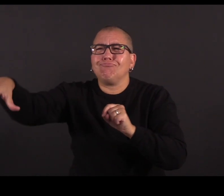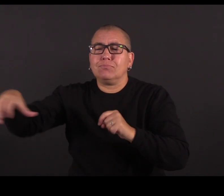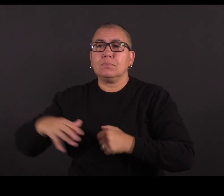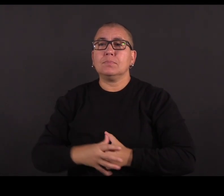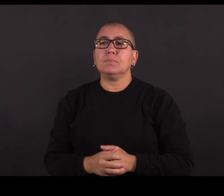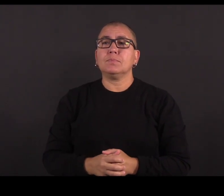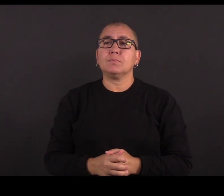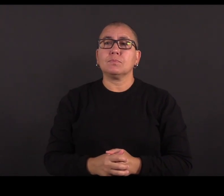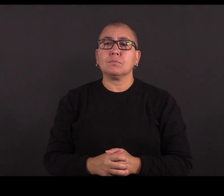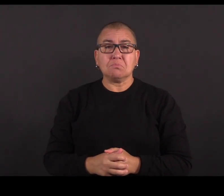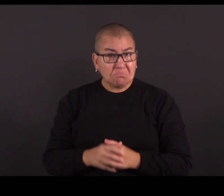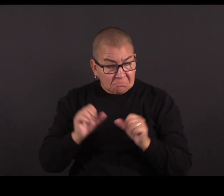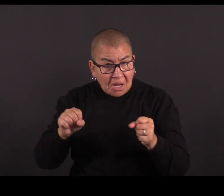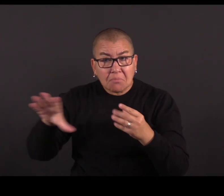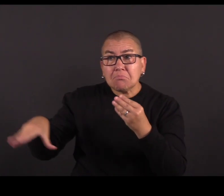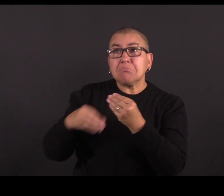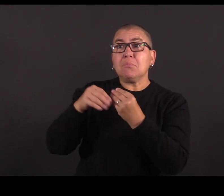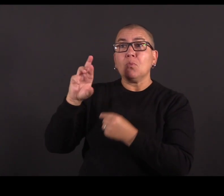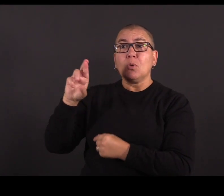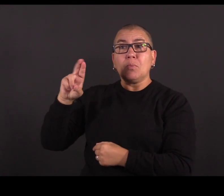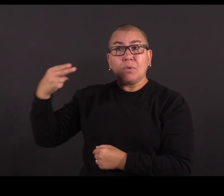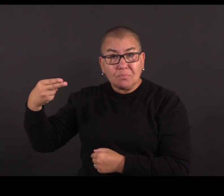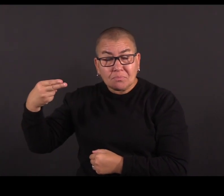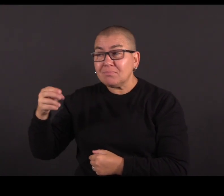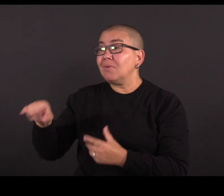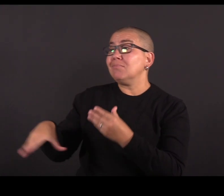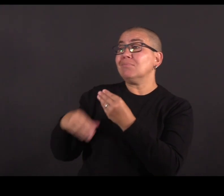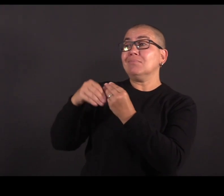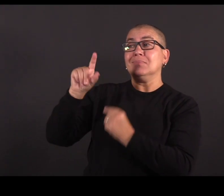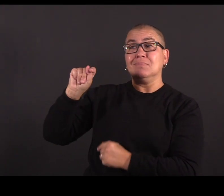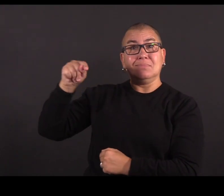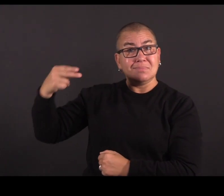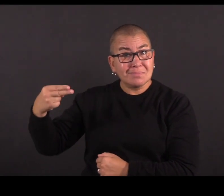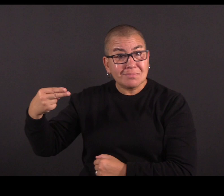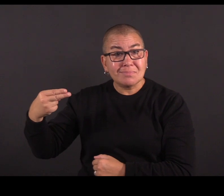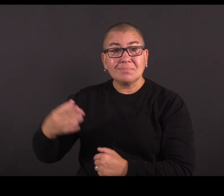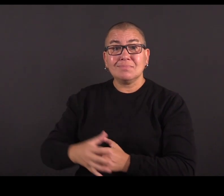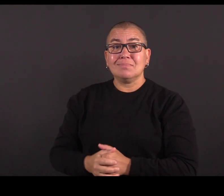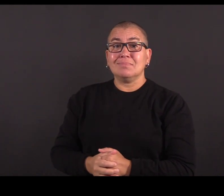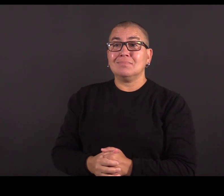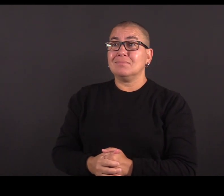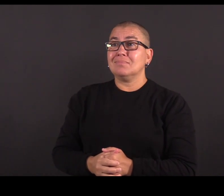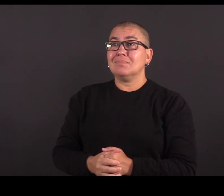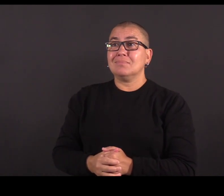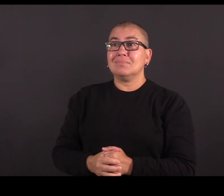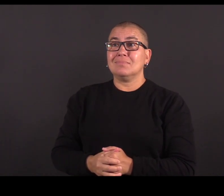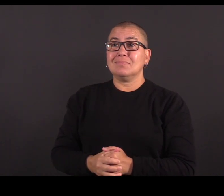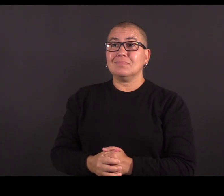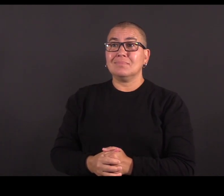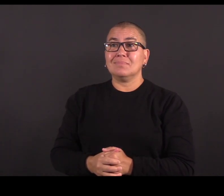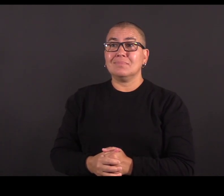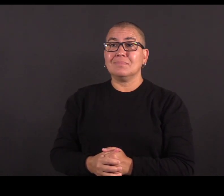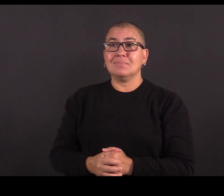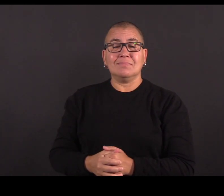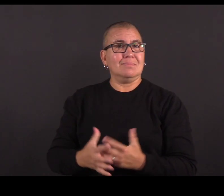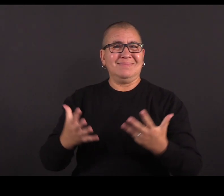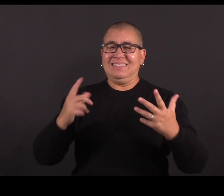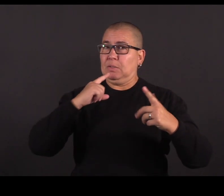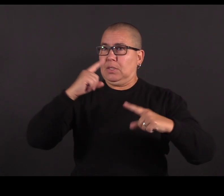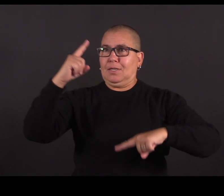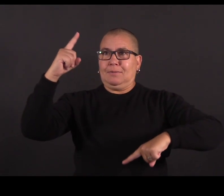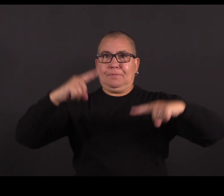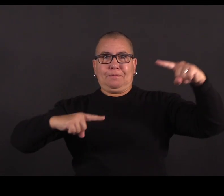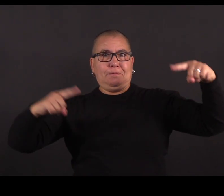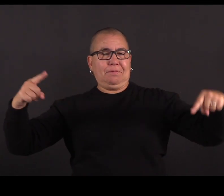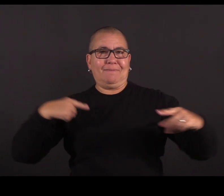rehousing, transitional housing, or permanent supportive housing. A variation of this model